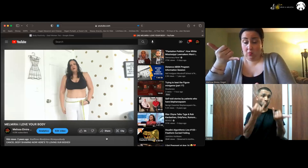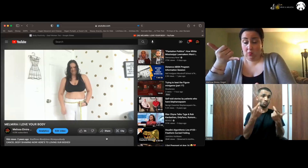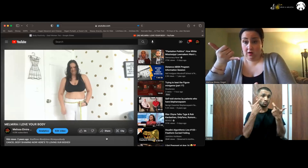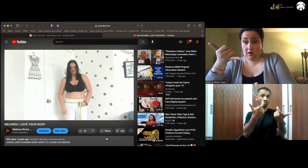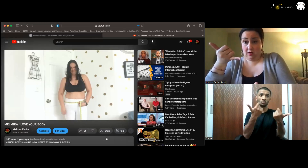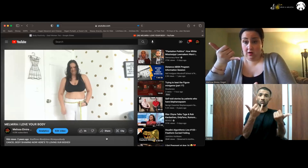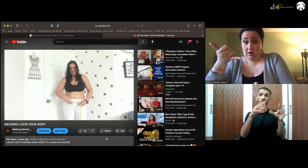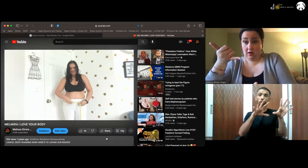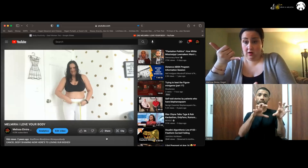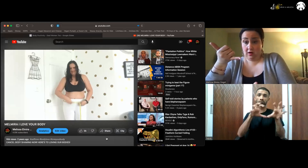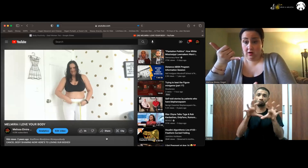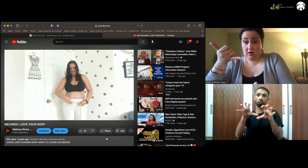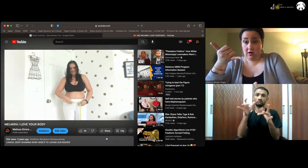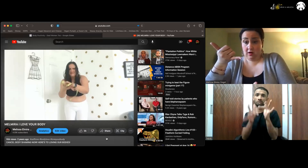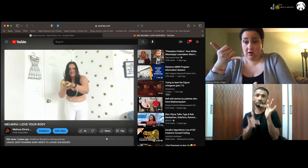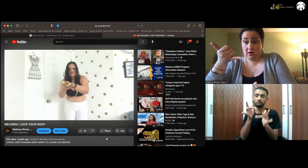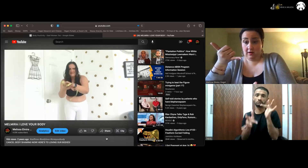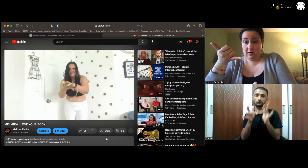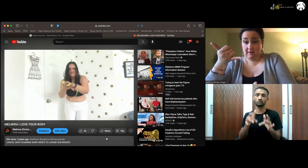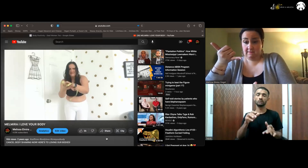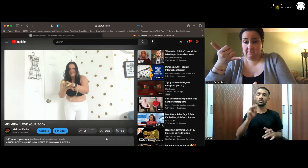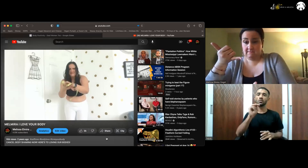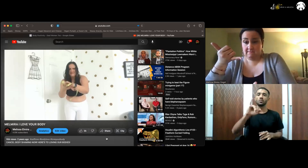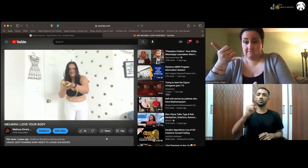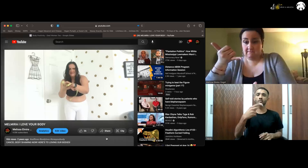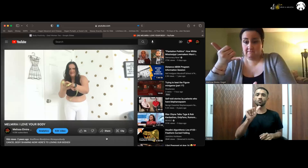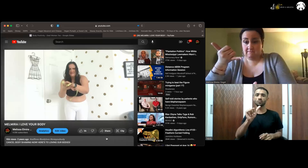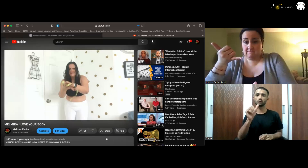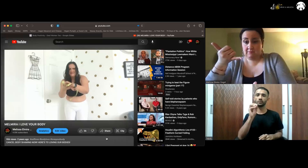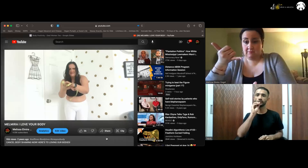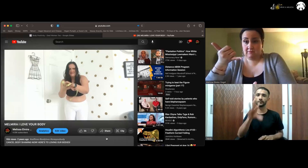So would you like to watch it now? Because the video is freezing.